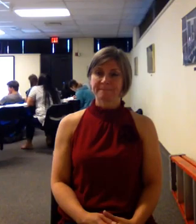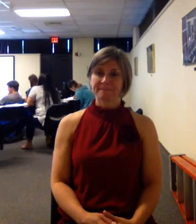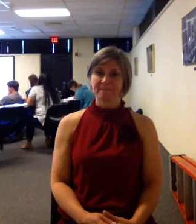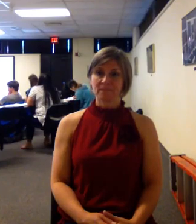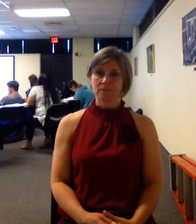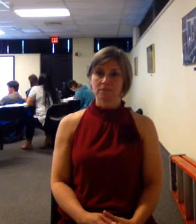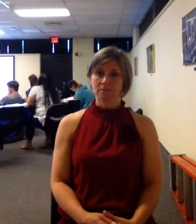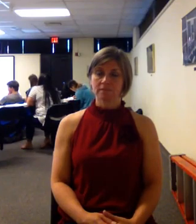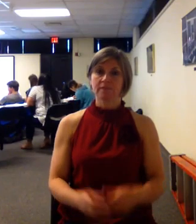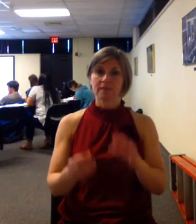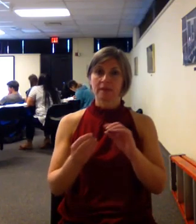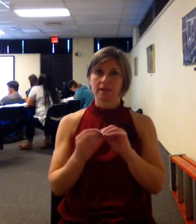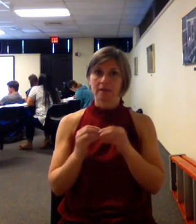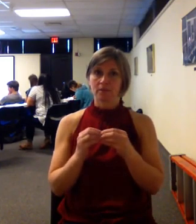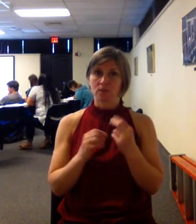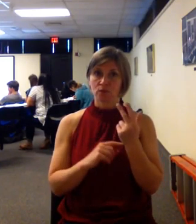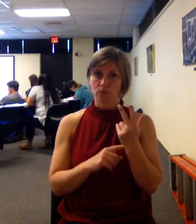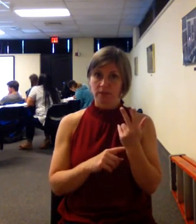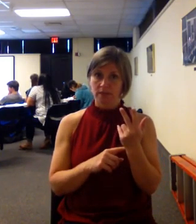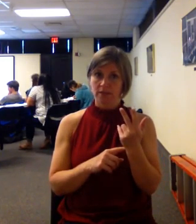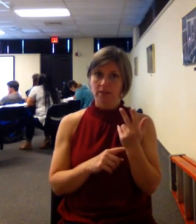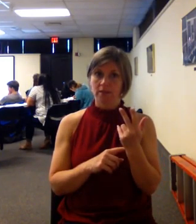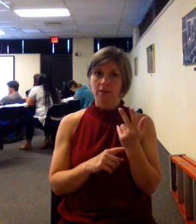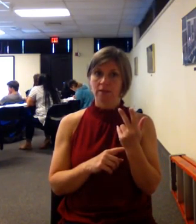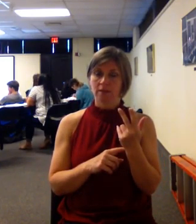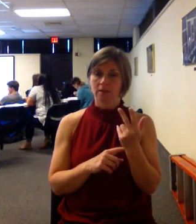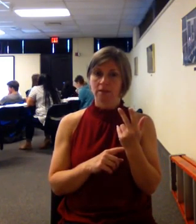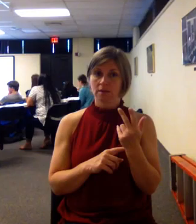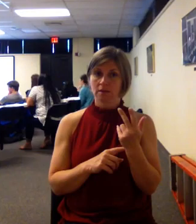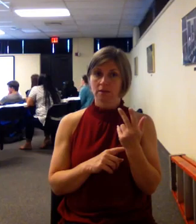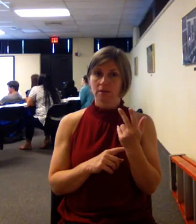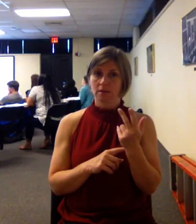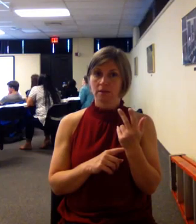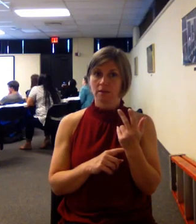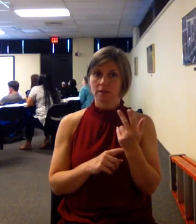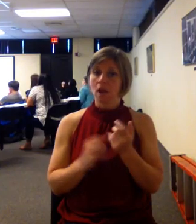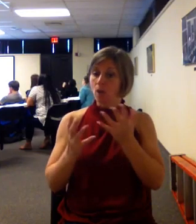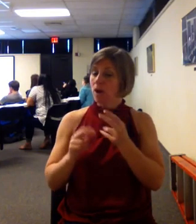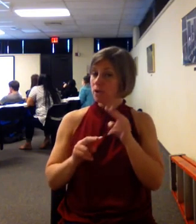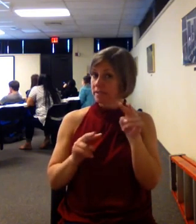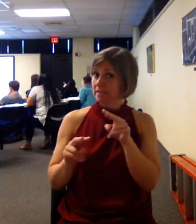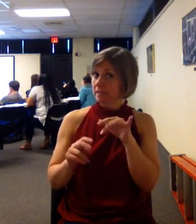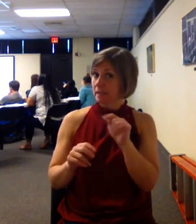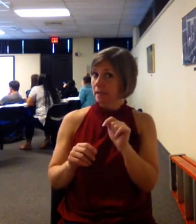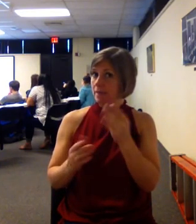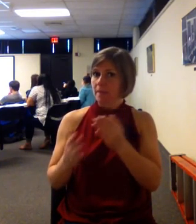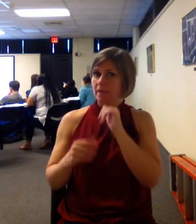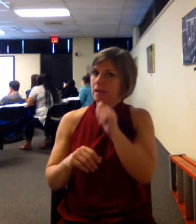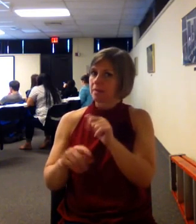Problem number 3. I like you guys to see this. I probably won't put this on the exam because to me this is